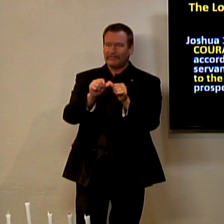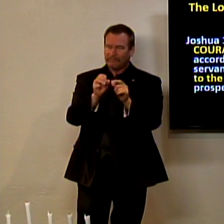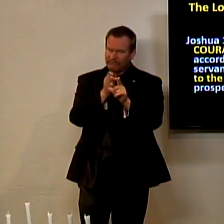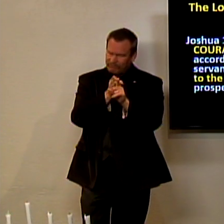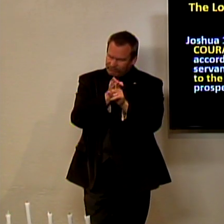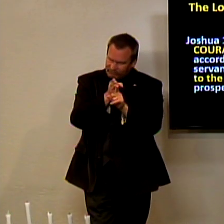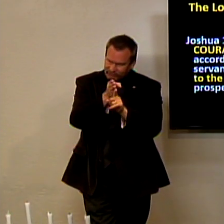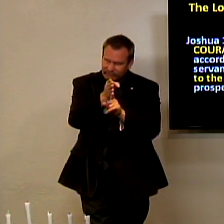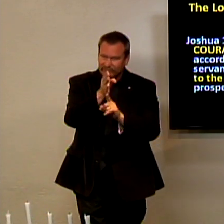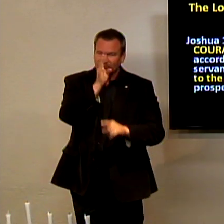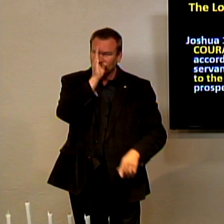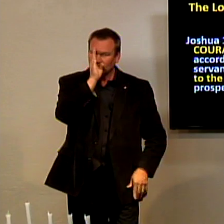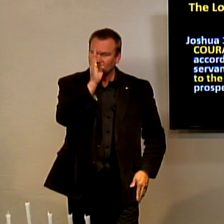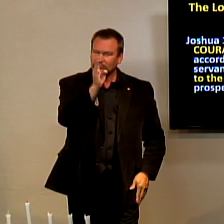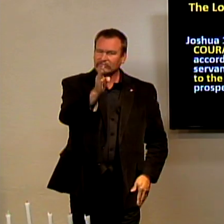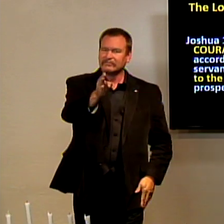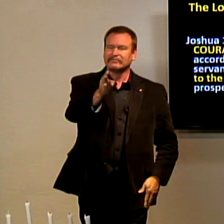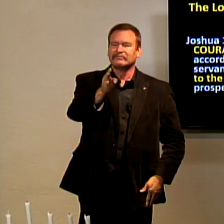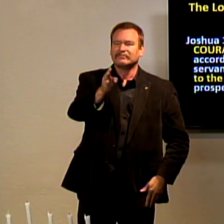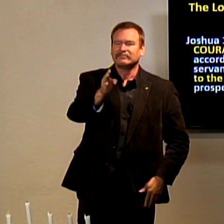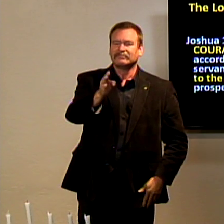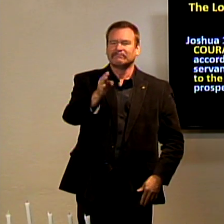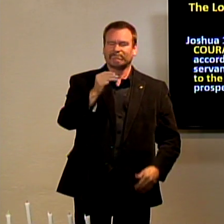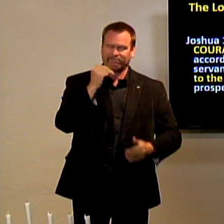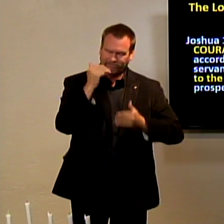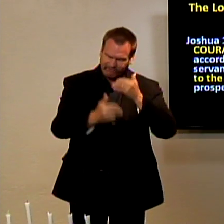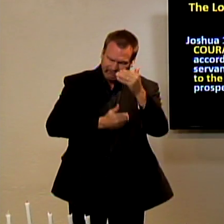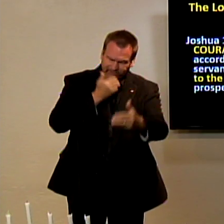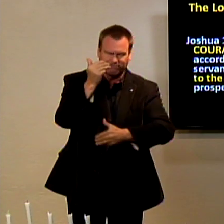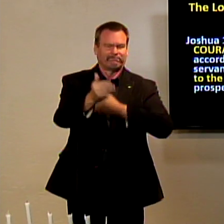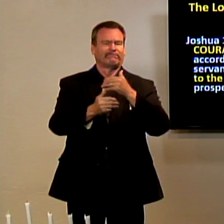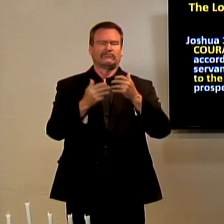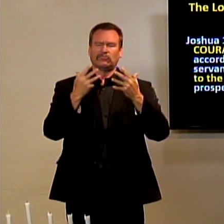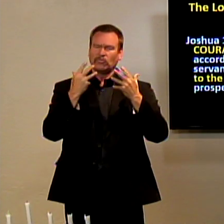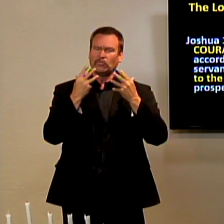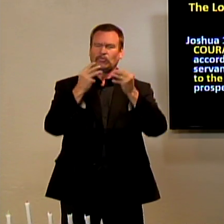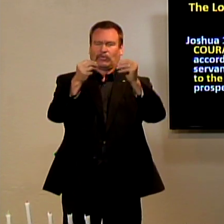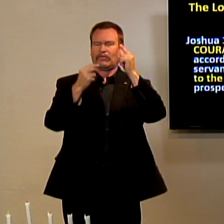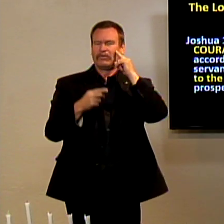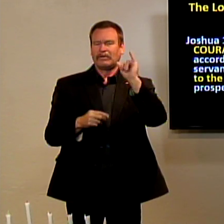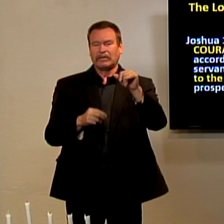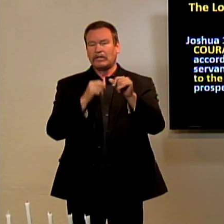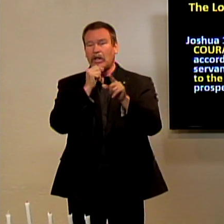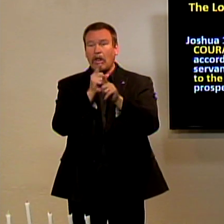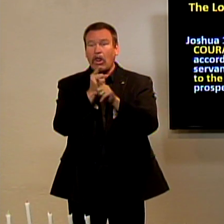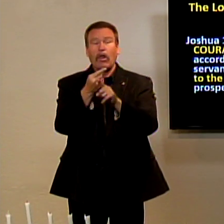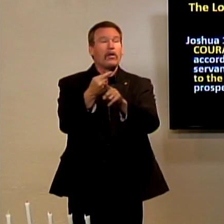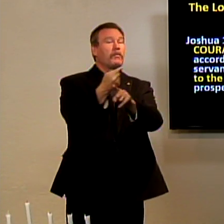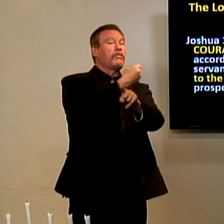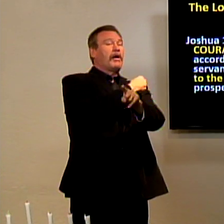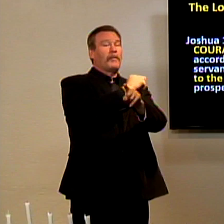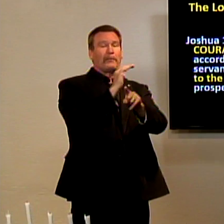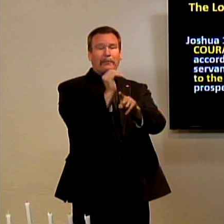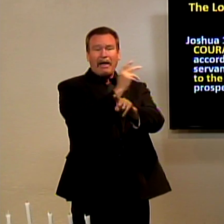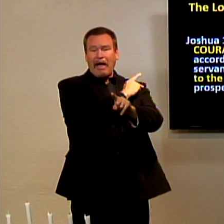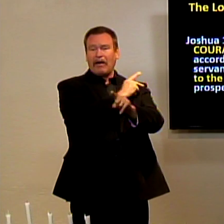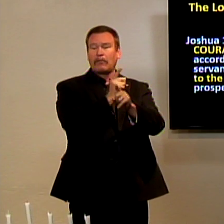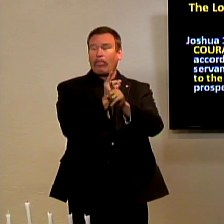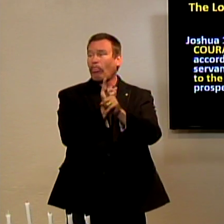We're not to deviate from what God has commanded us to do. We're to keep on track with what he's called us to do. Go for it. We're not to look